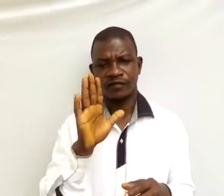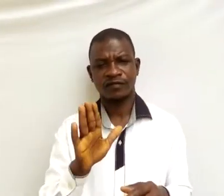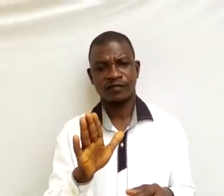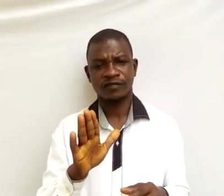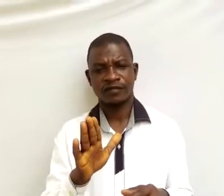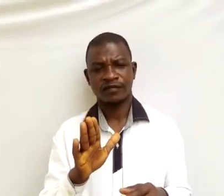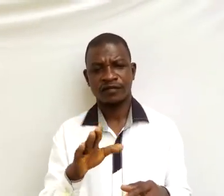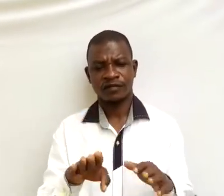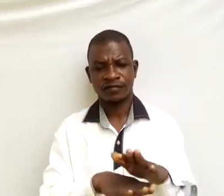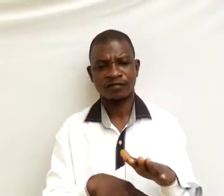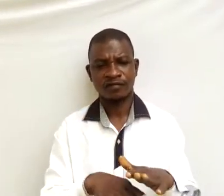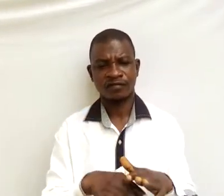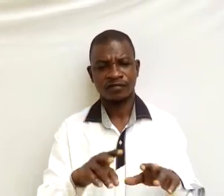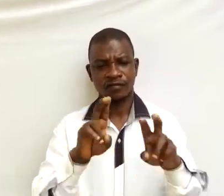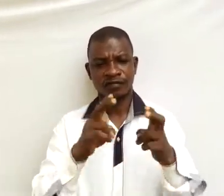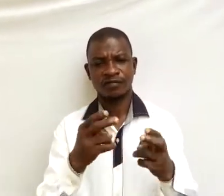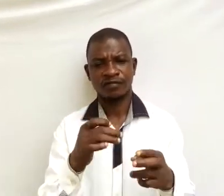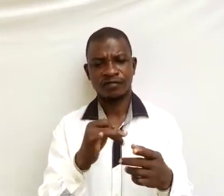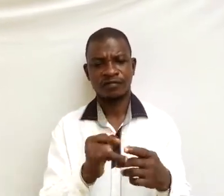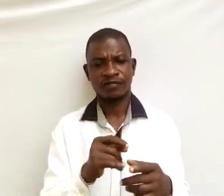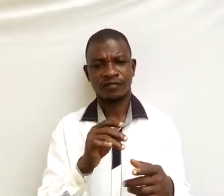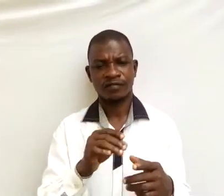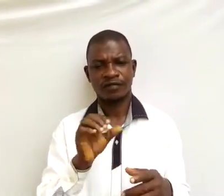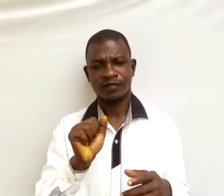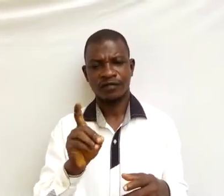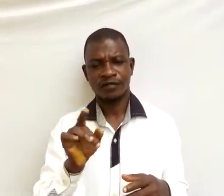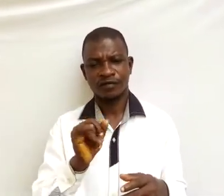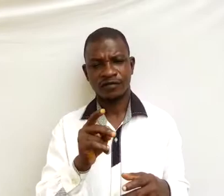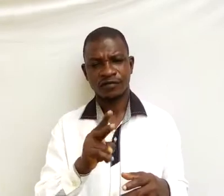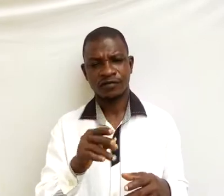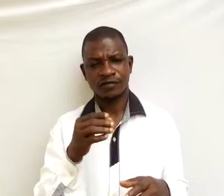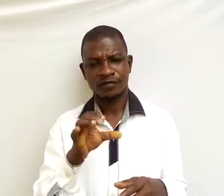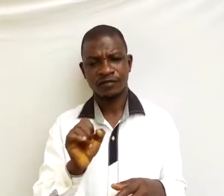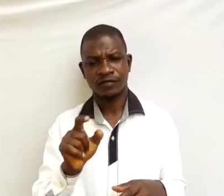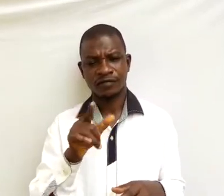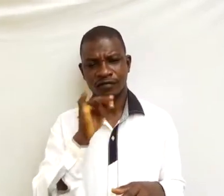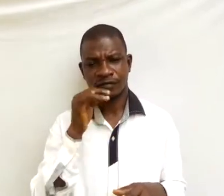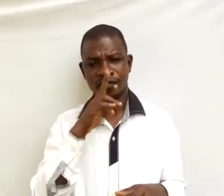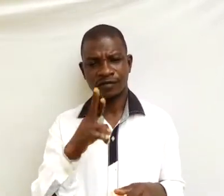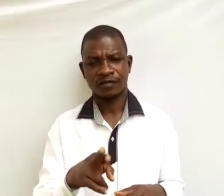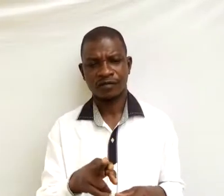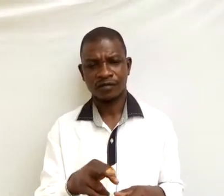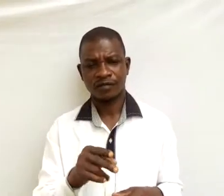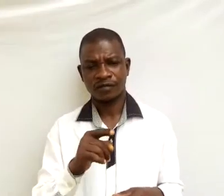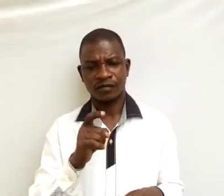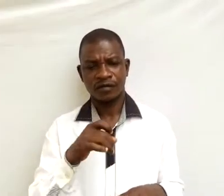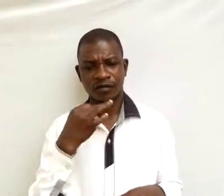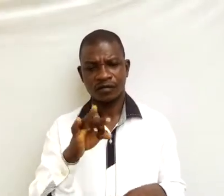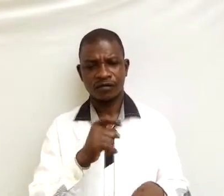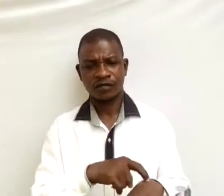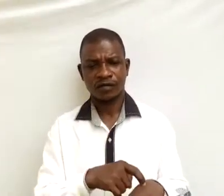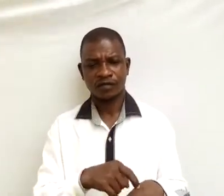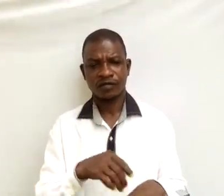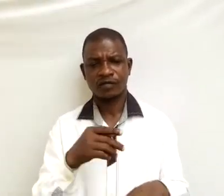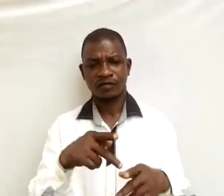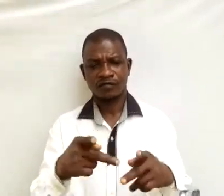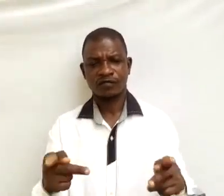basic types of adverbial clauses. These are adverbial clause of time, adverbial clause of place, adverbial clause